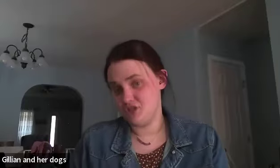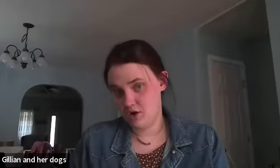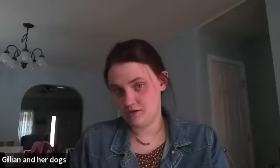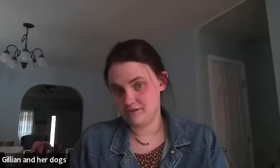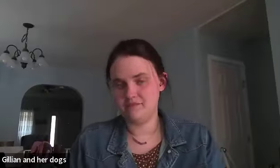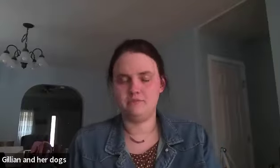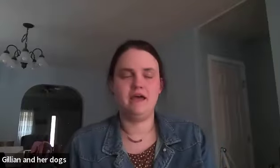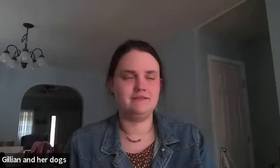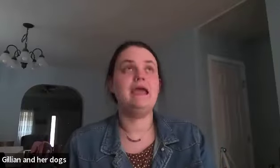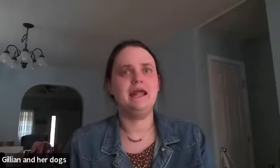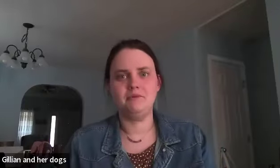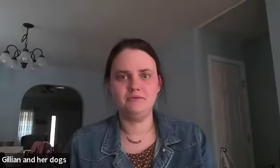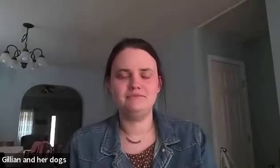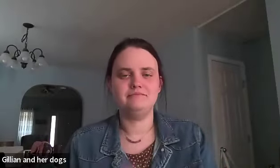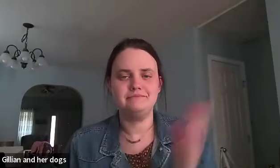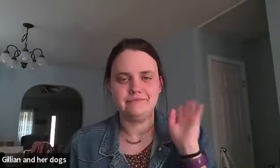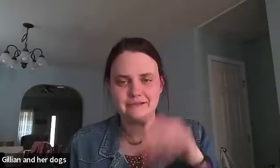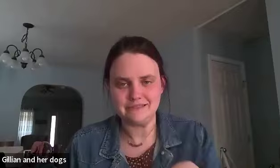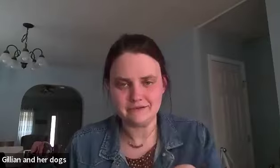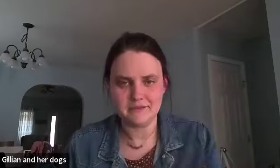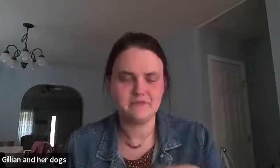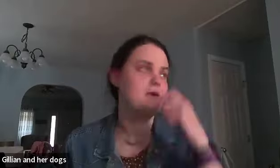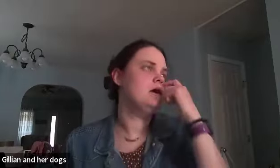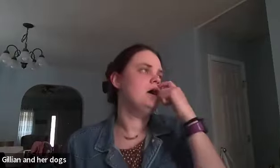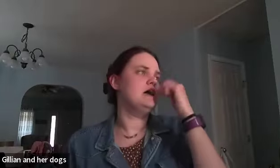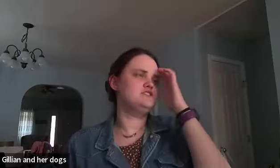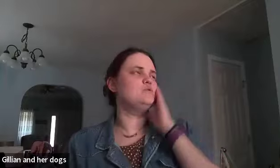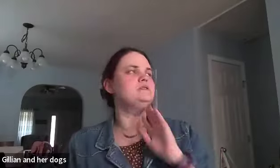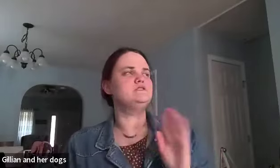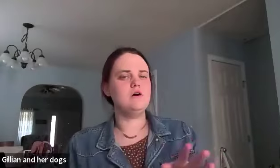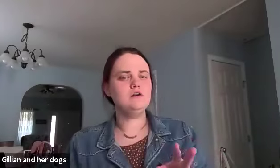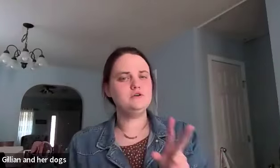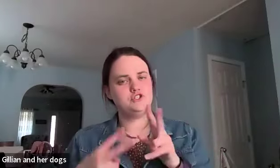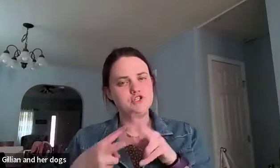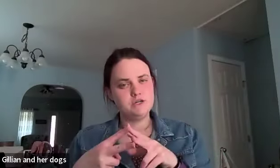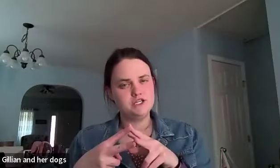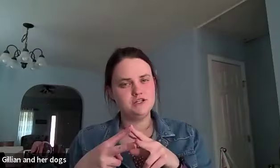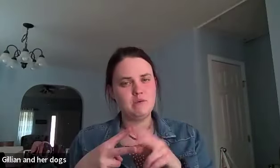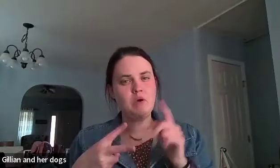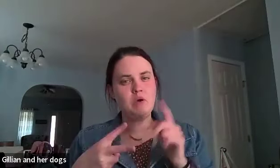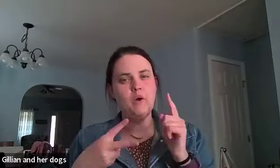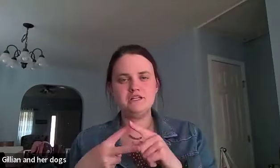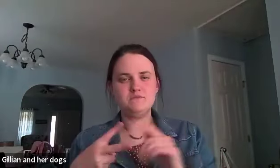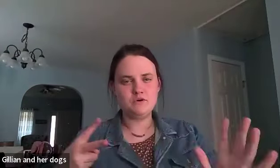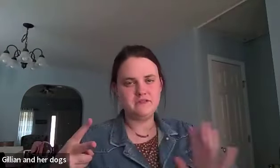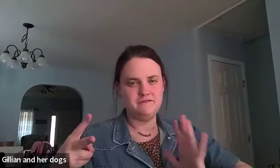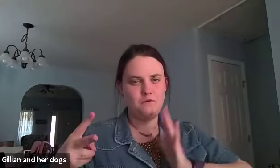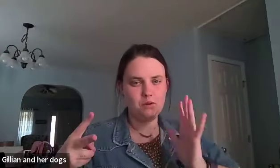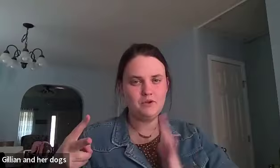a dog pet animal. They're still the same thing. And so with dog, there are two ways you can do them. One is more of the